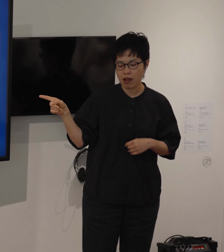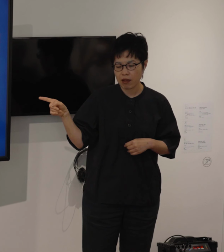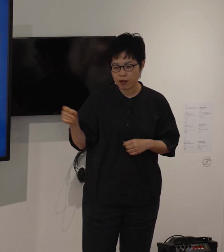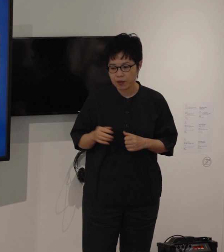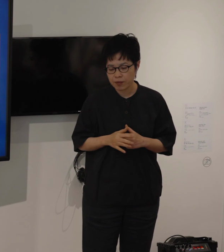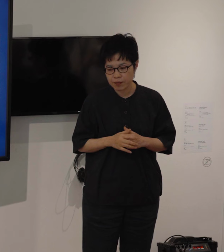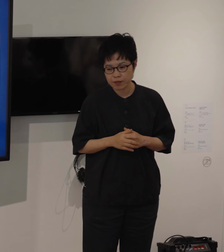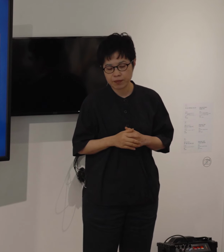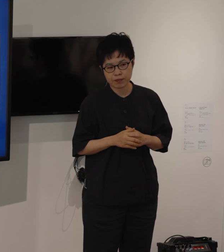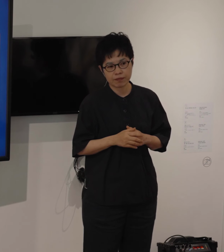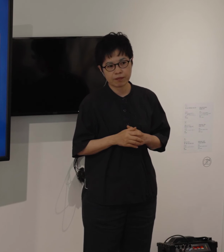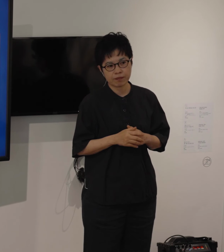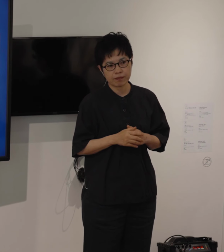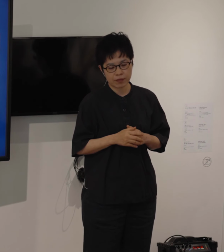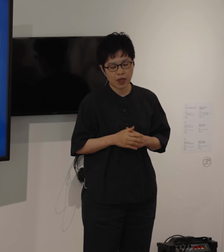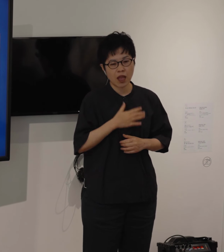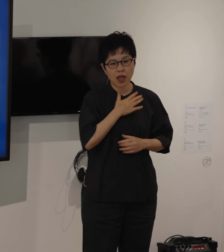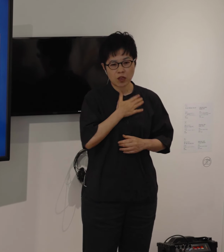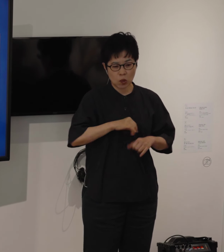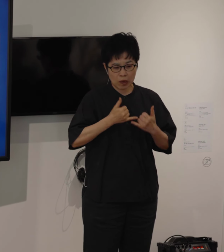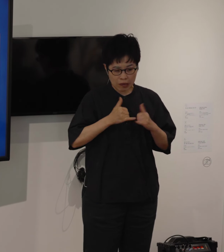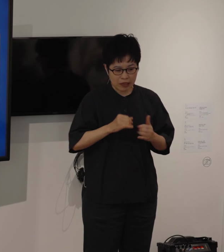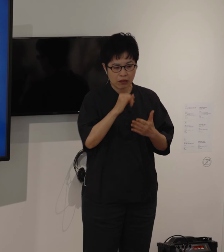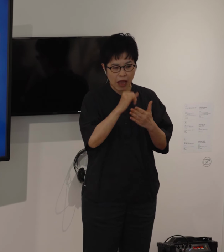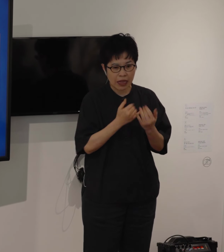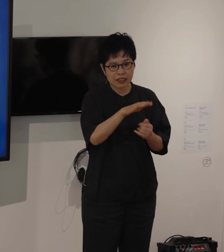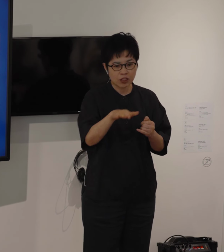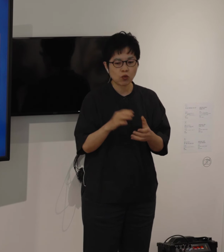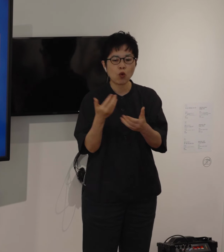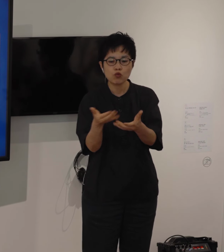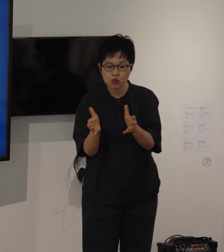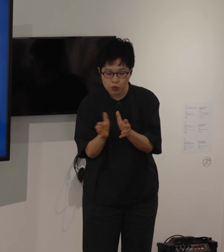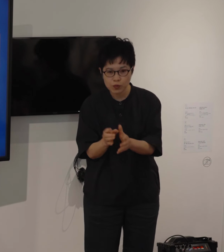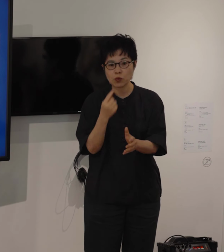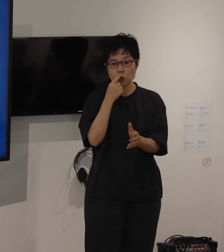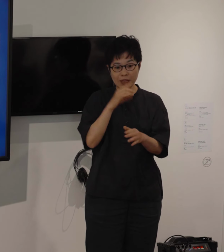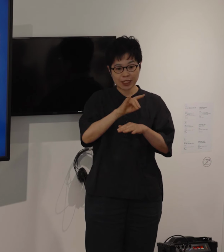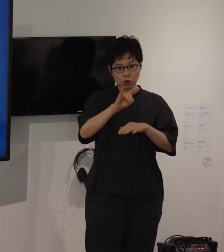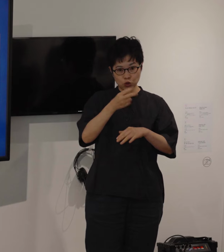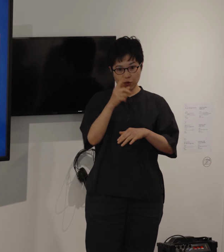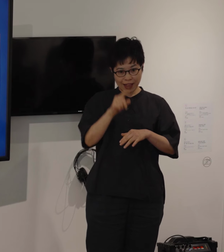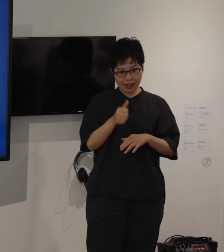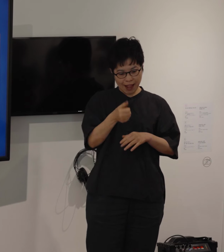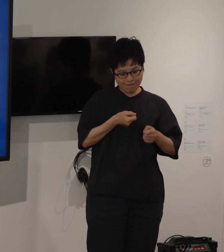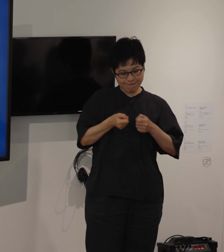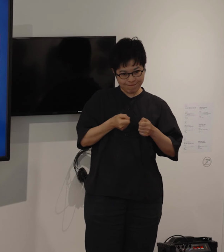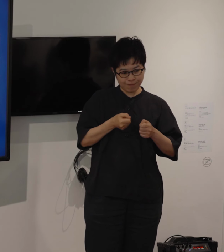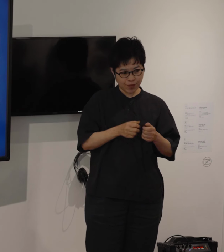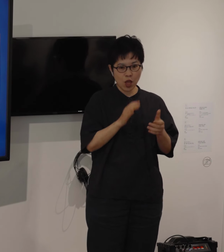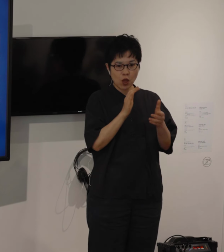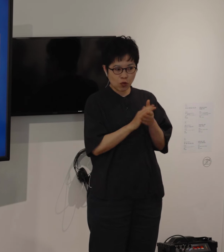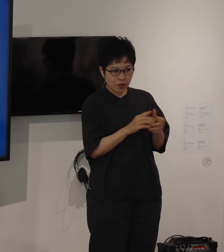them as a curatorial advisor to plan out the exhibition alongside them so that there's no hierarchy